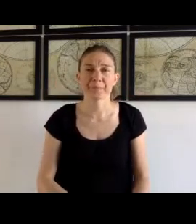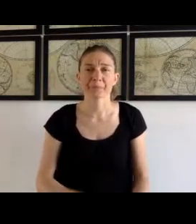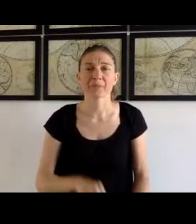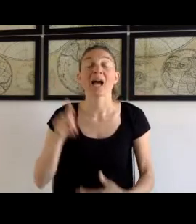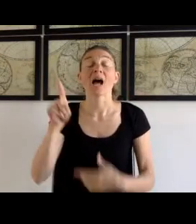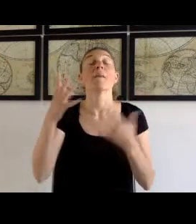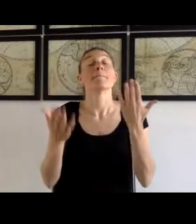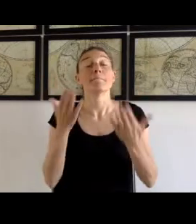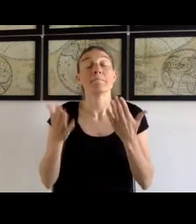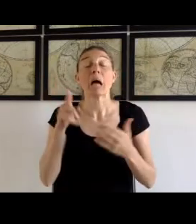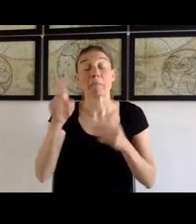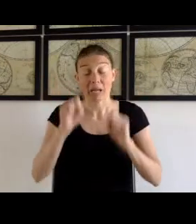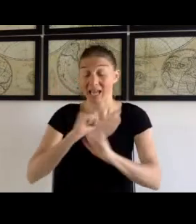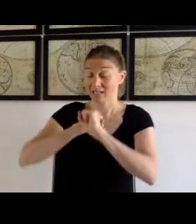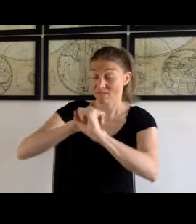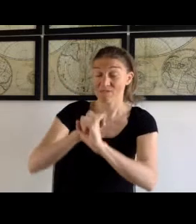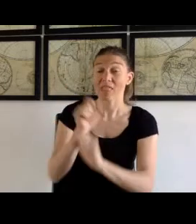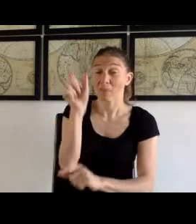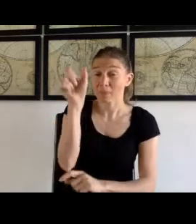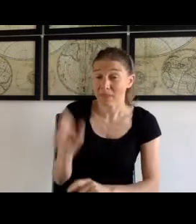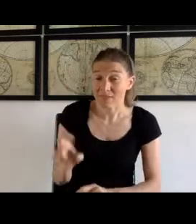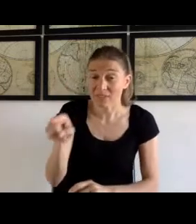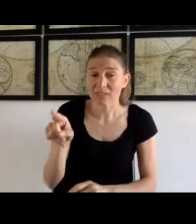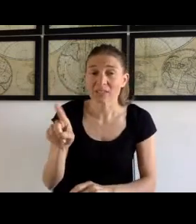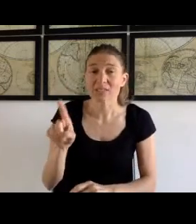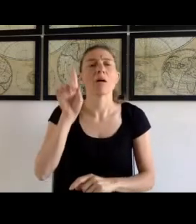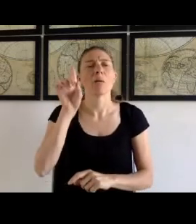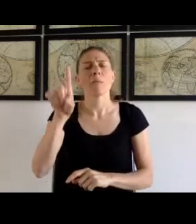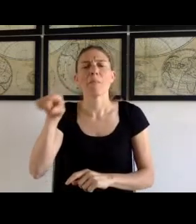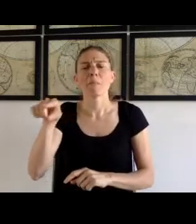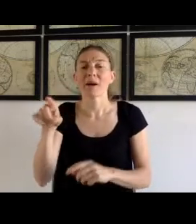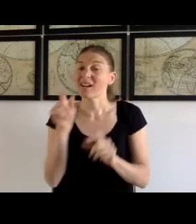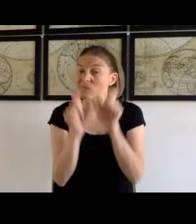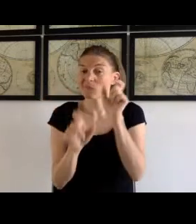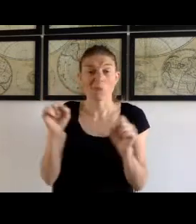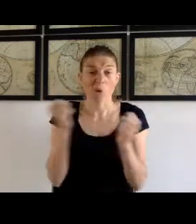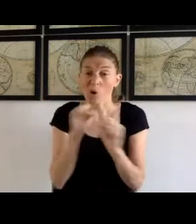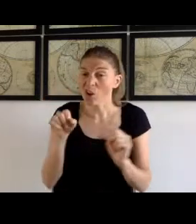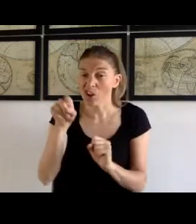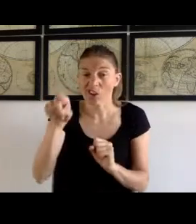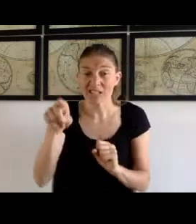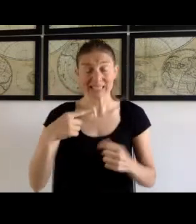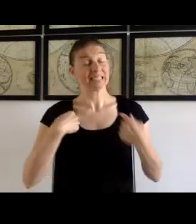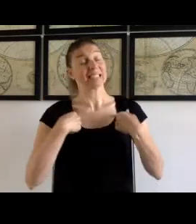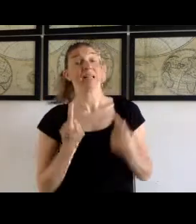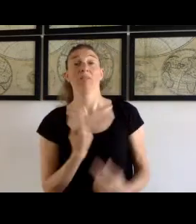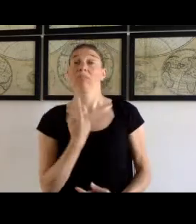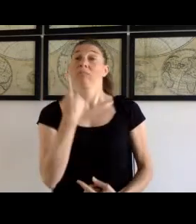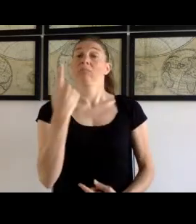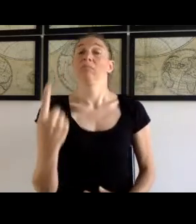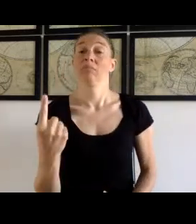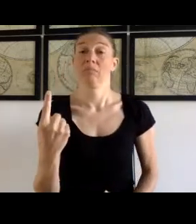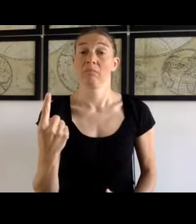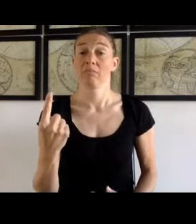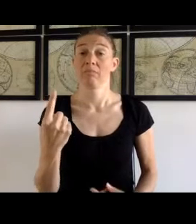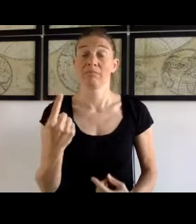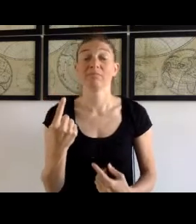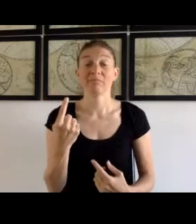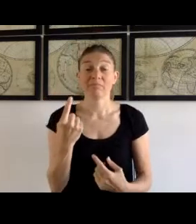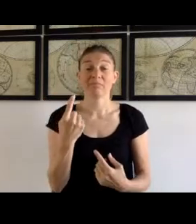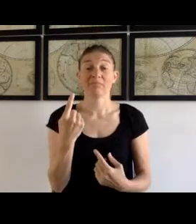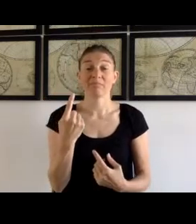sometimes themselves, but those who couldn't was sometimes also problematic. So being there and being present wouldn't say that the outcomes